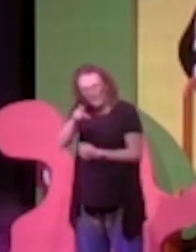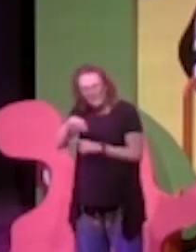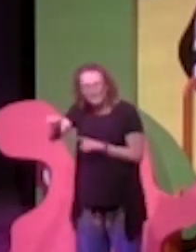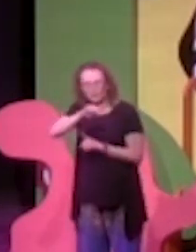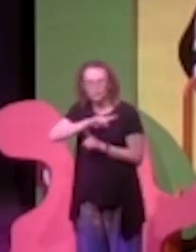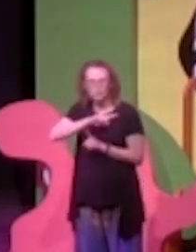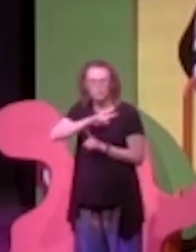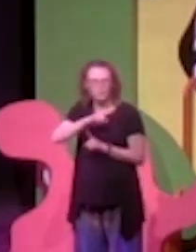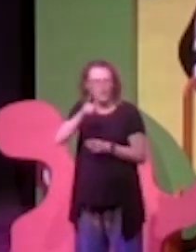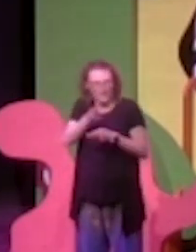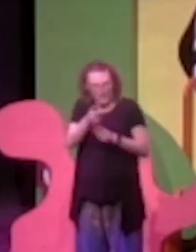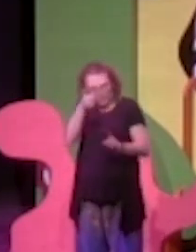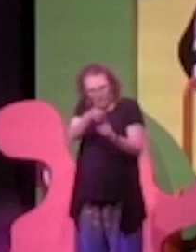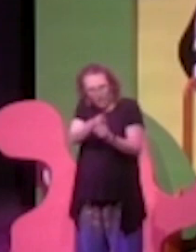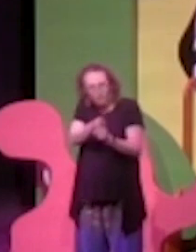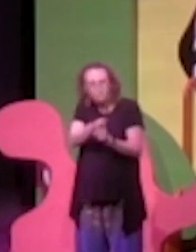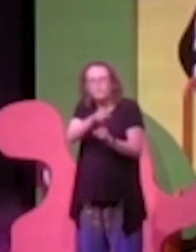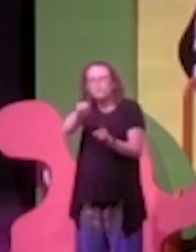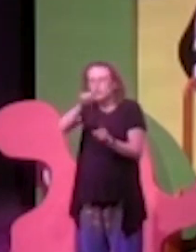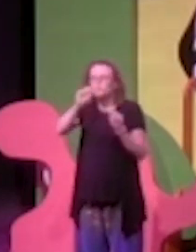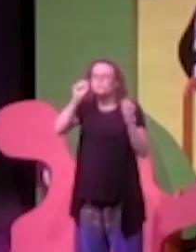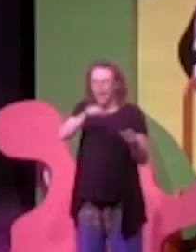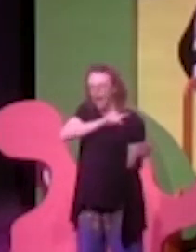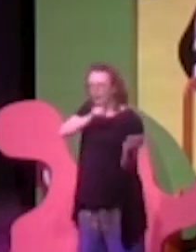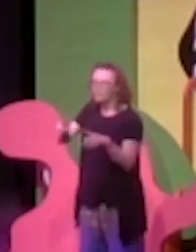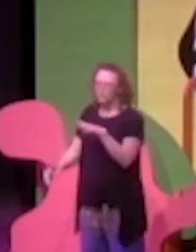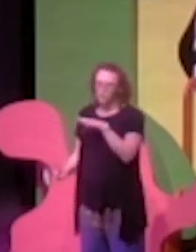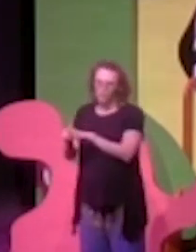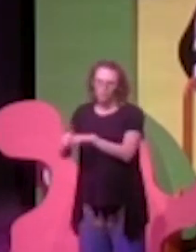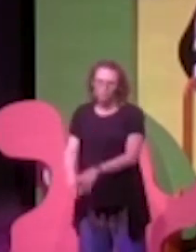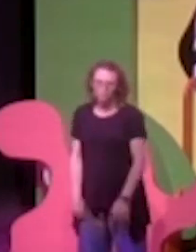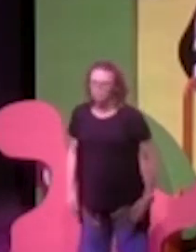Yes. Yes.